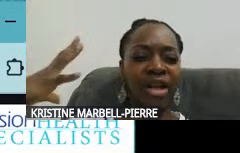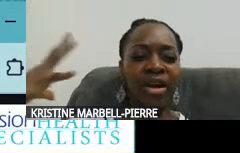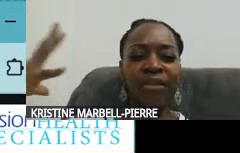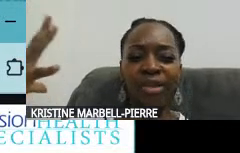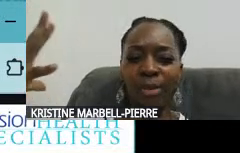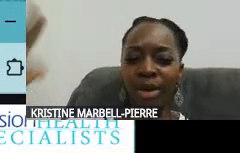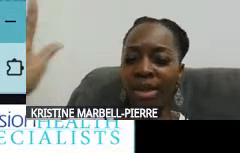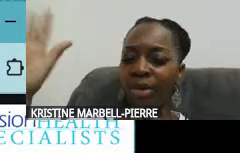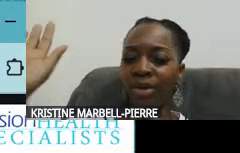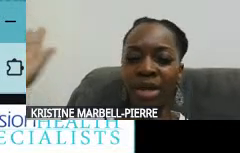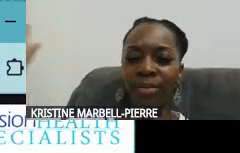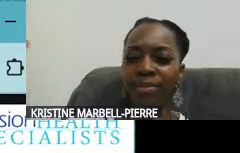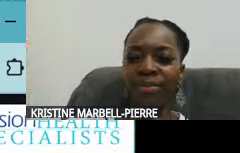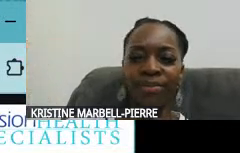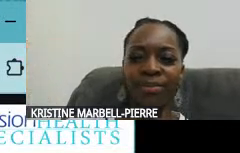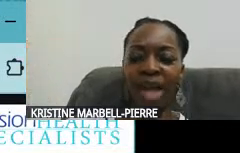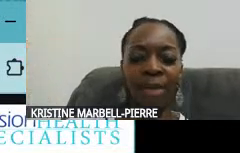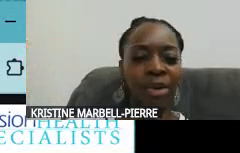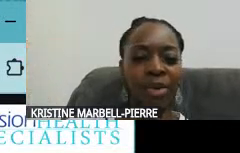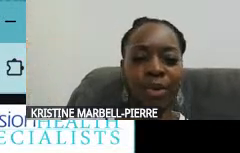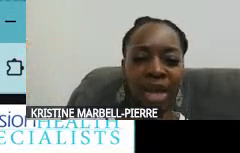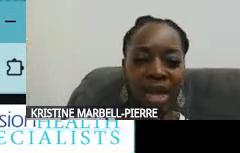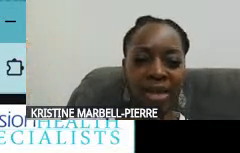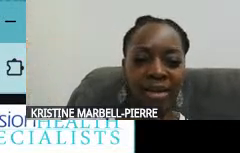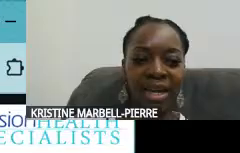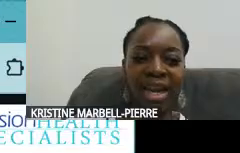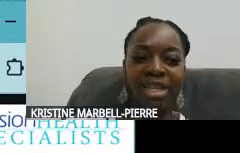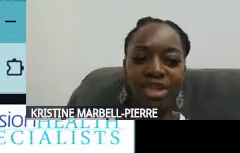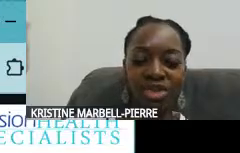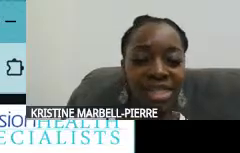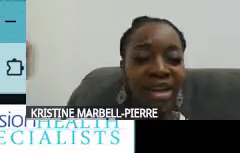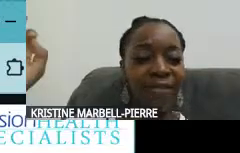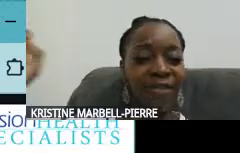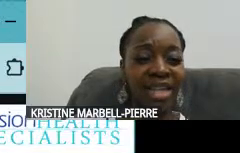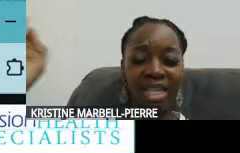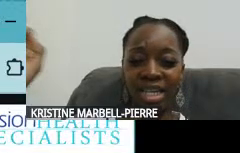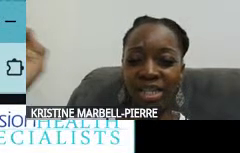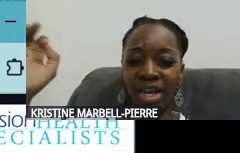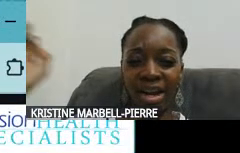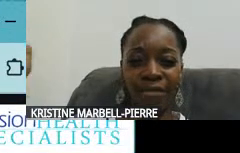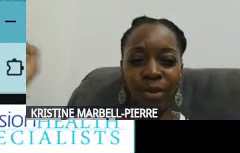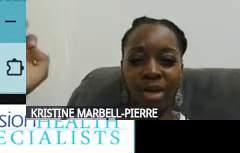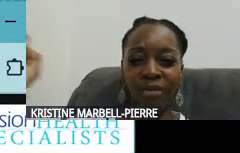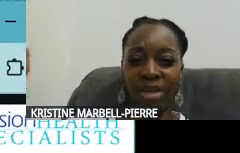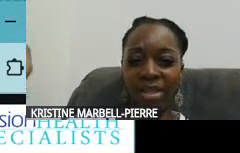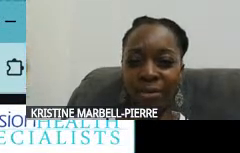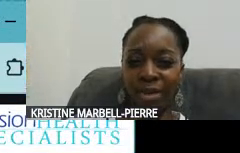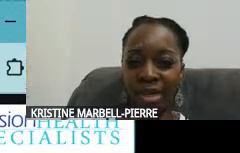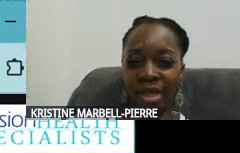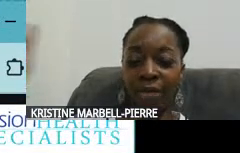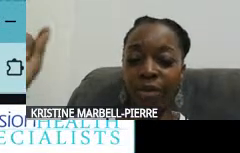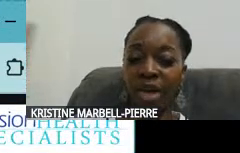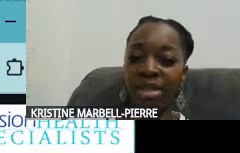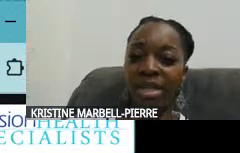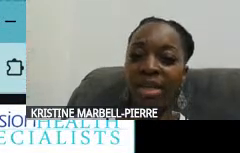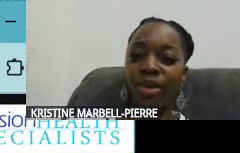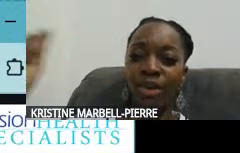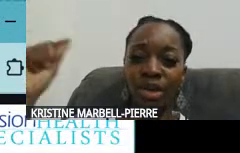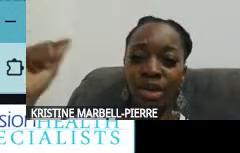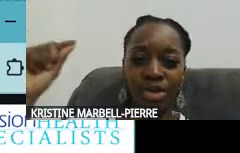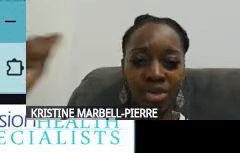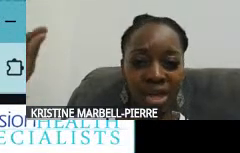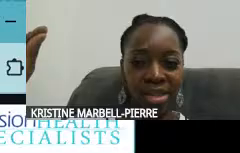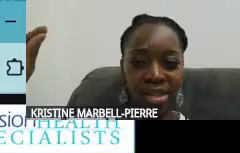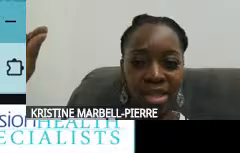feel uncomfortable and they know that, I'm not okay. Stress affects each and every one of us differently. If you understand